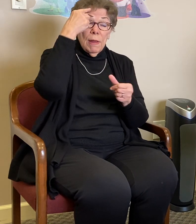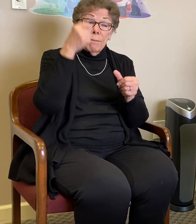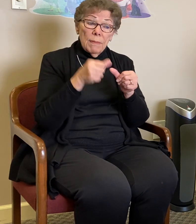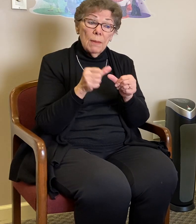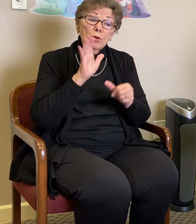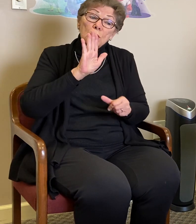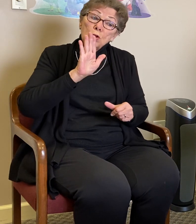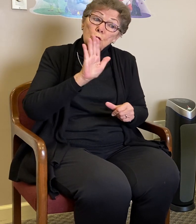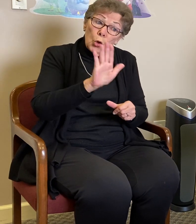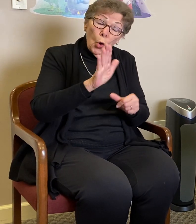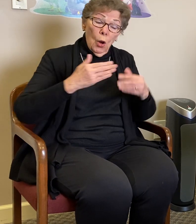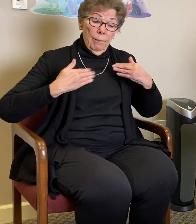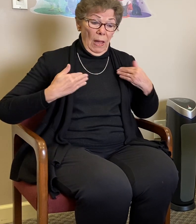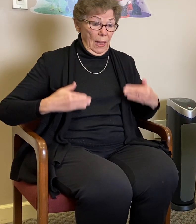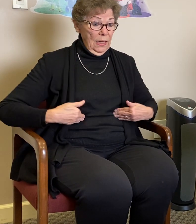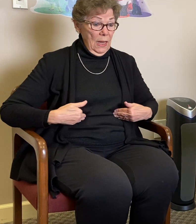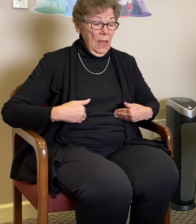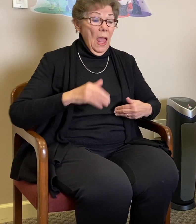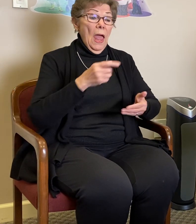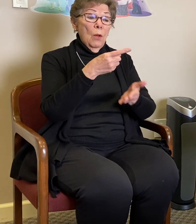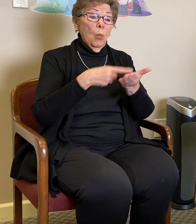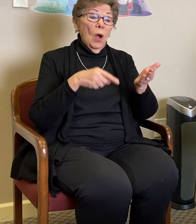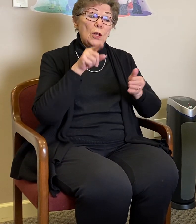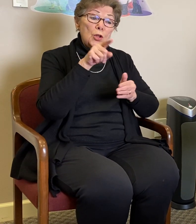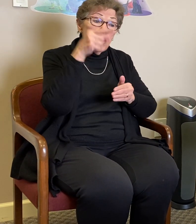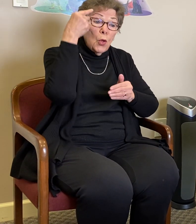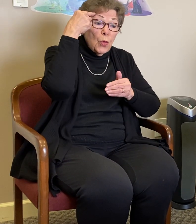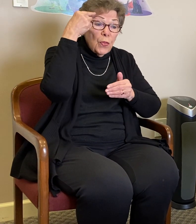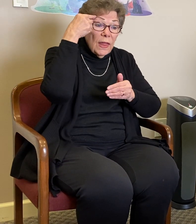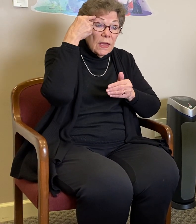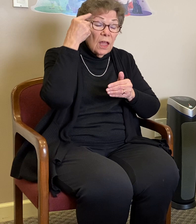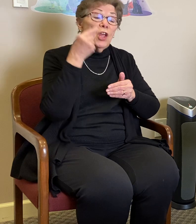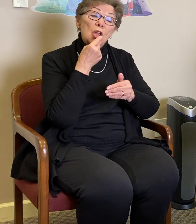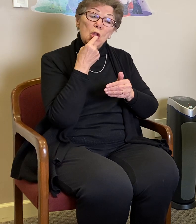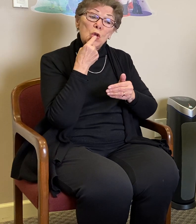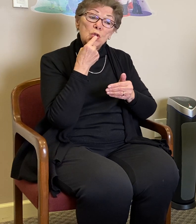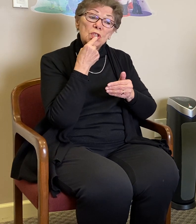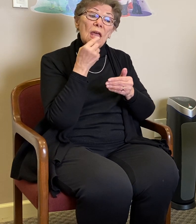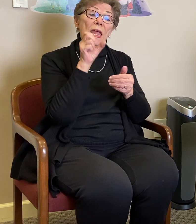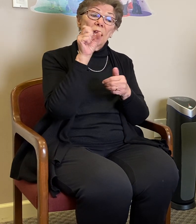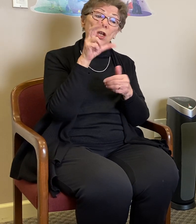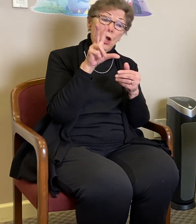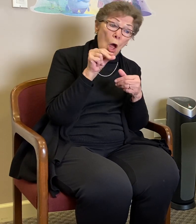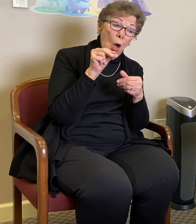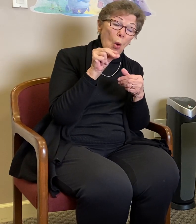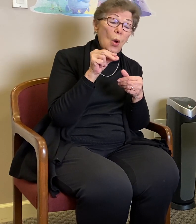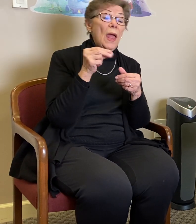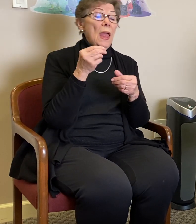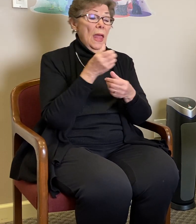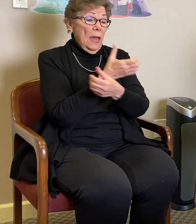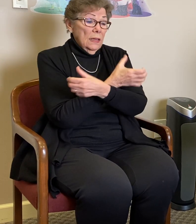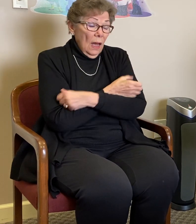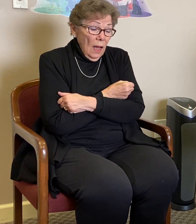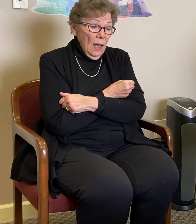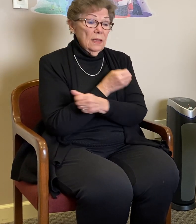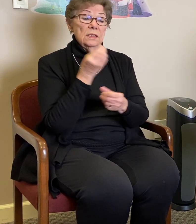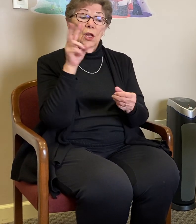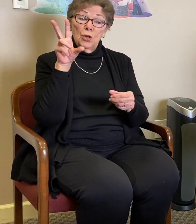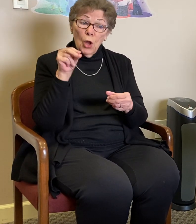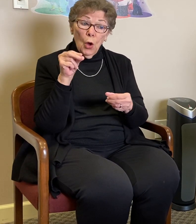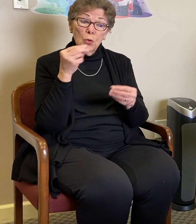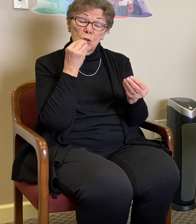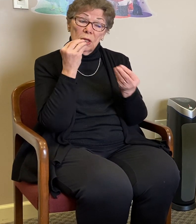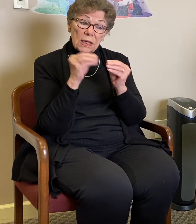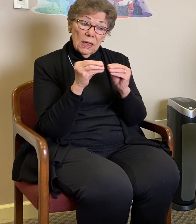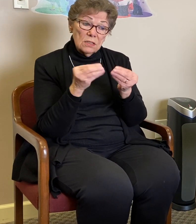body, and what you say goes. You can say no to kisses and hugs if you want to.